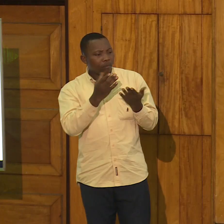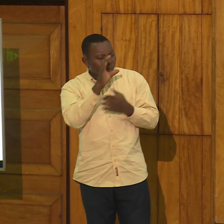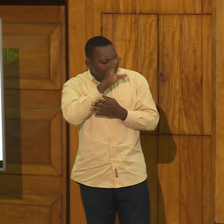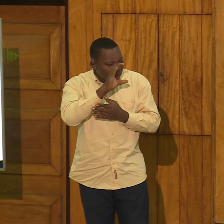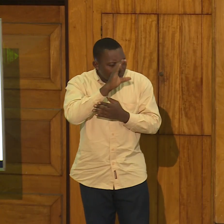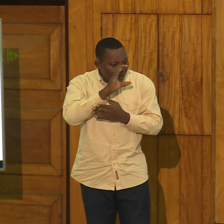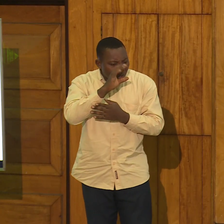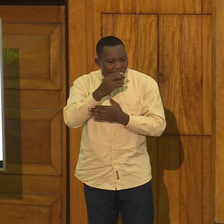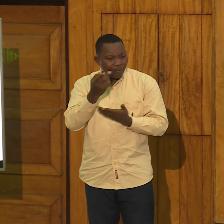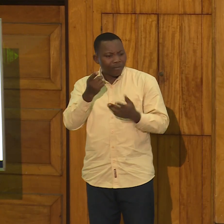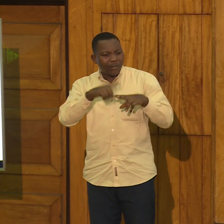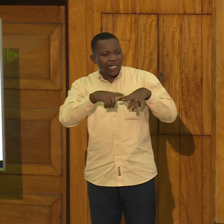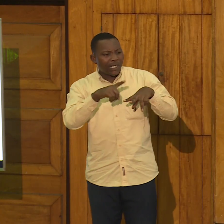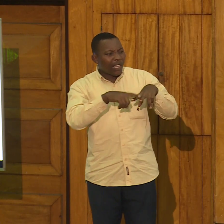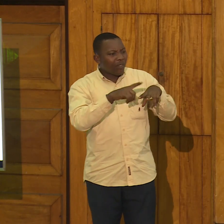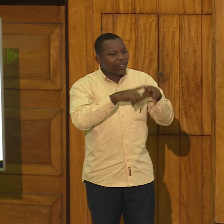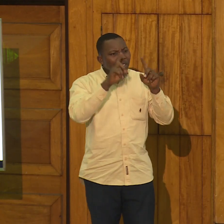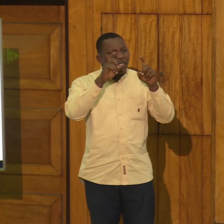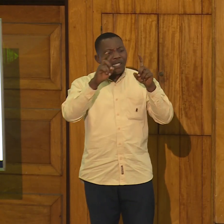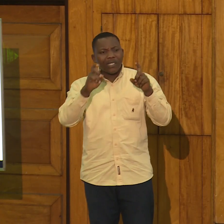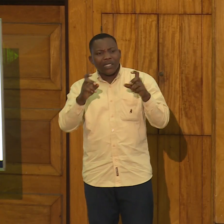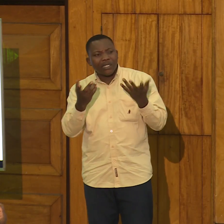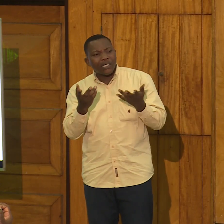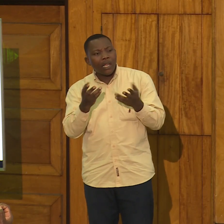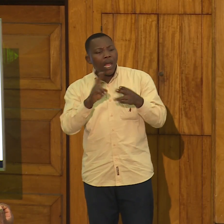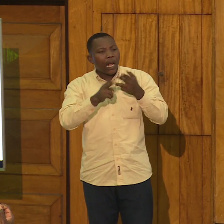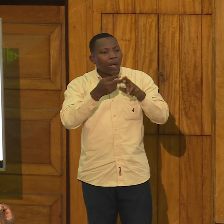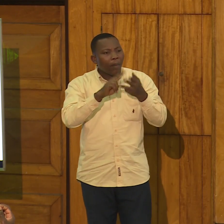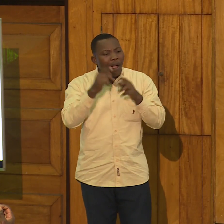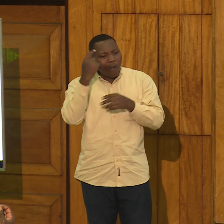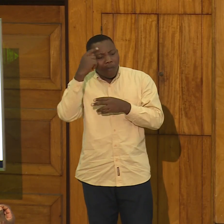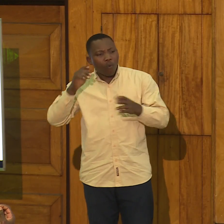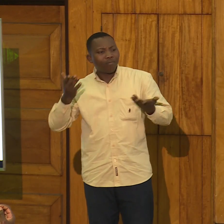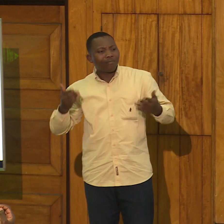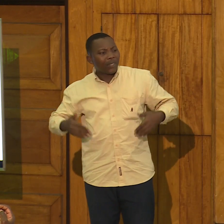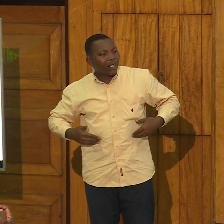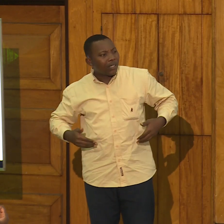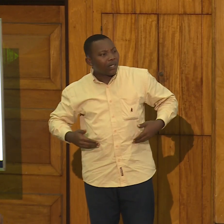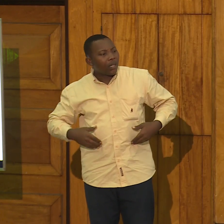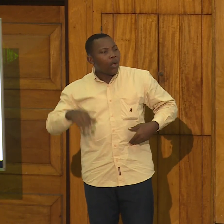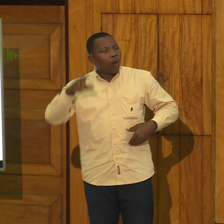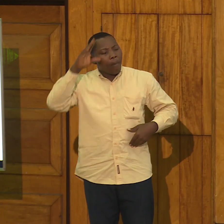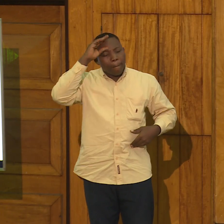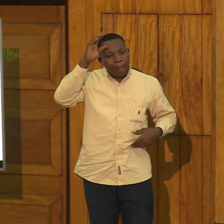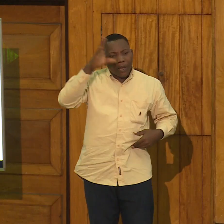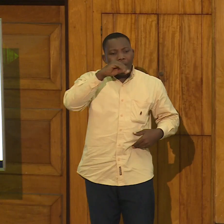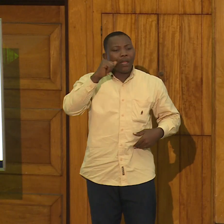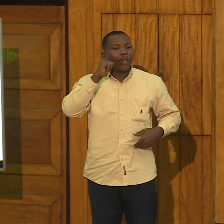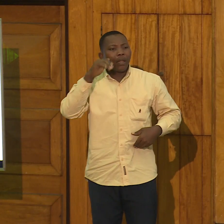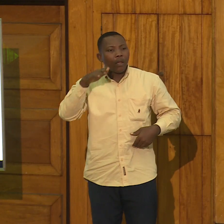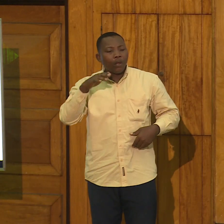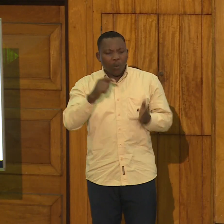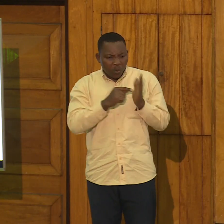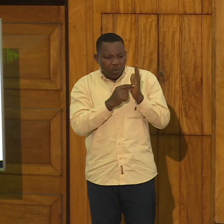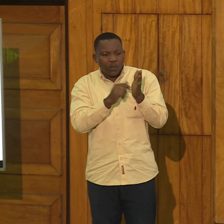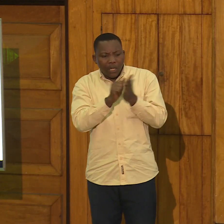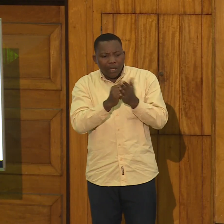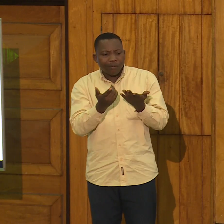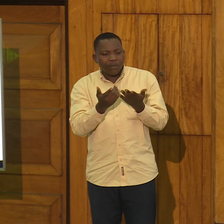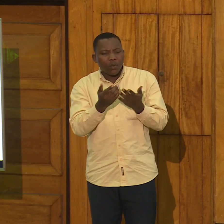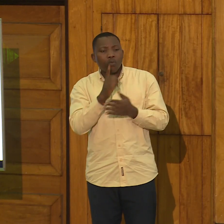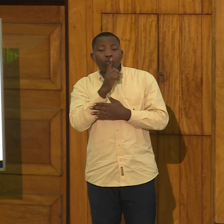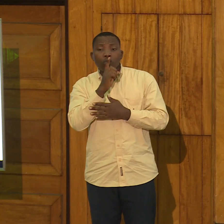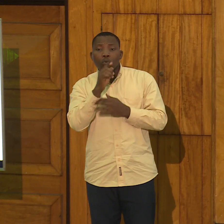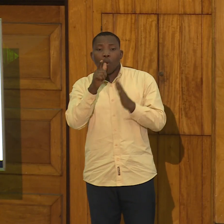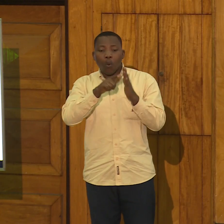testing rates for adolescent boys and young men, they've really been showing that they are a bit low in